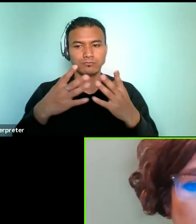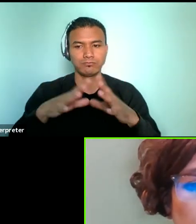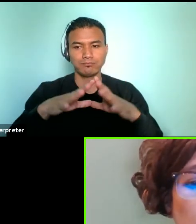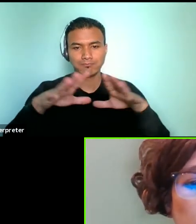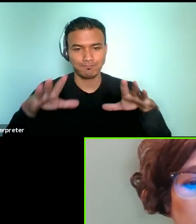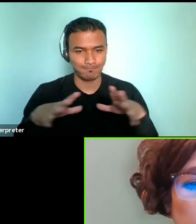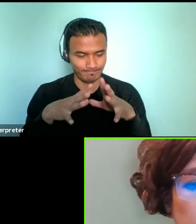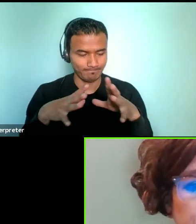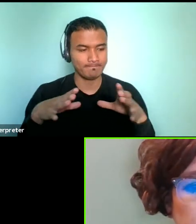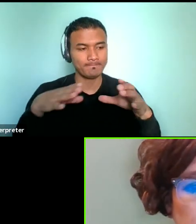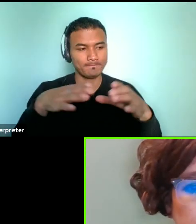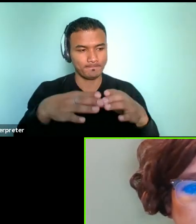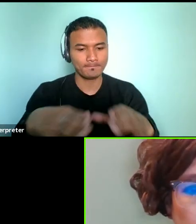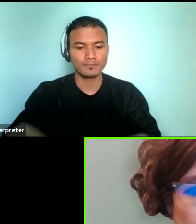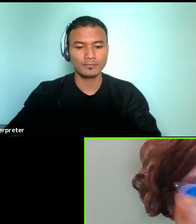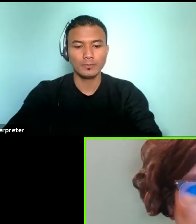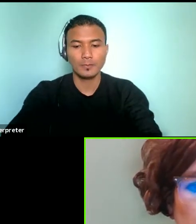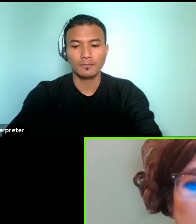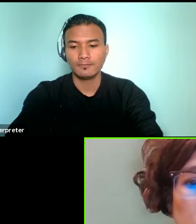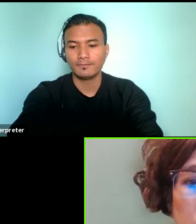Youth.